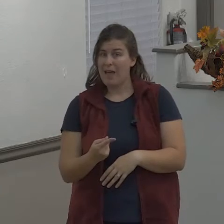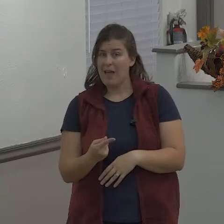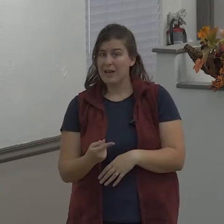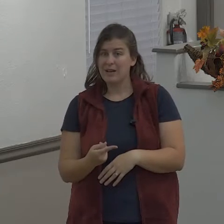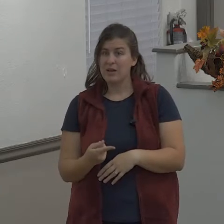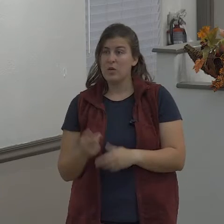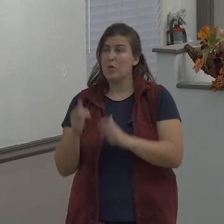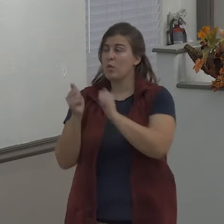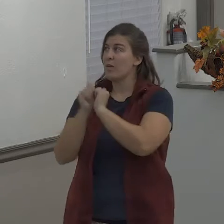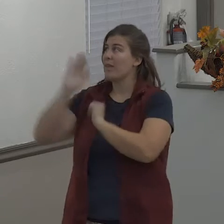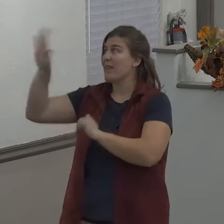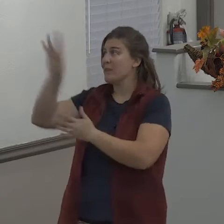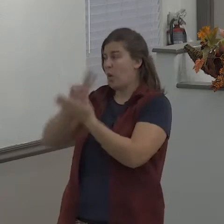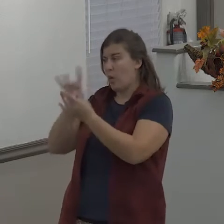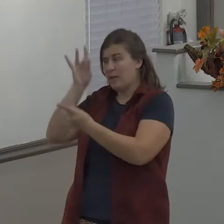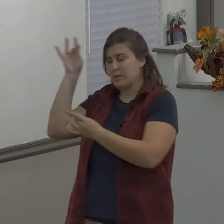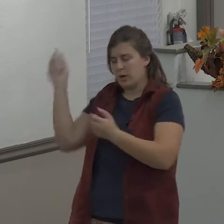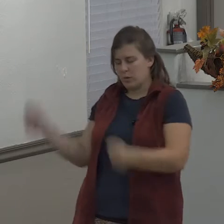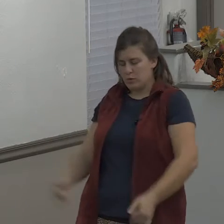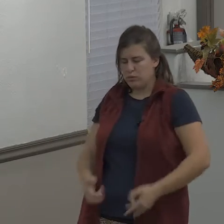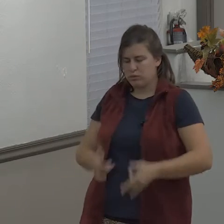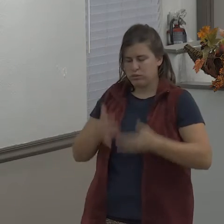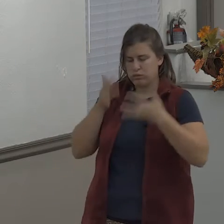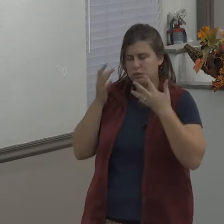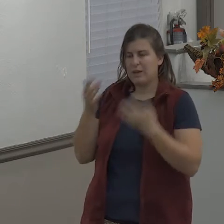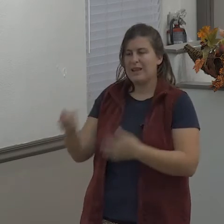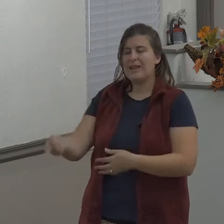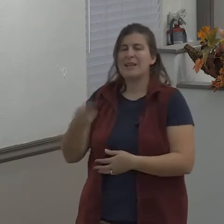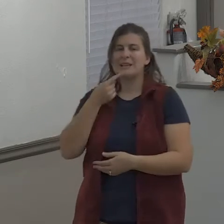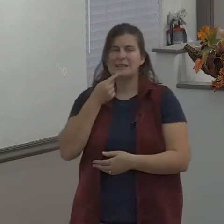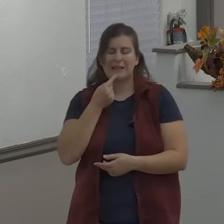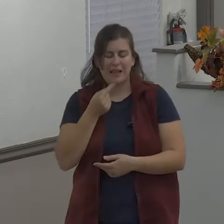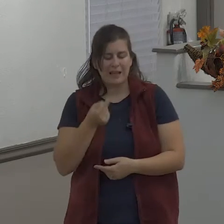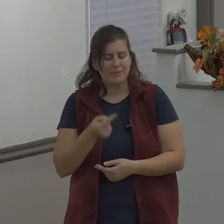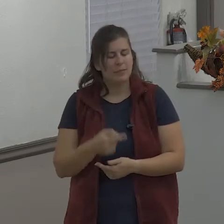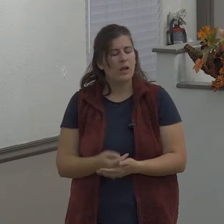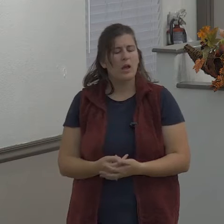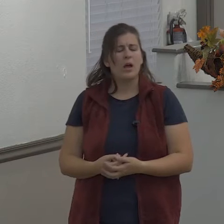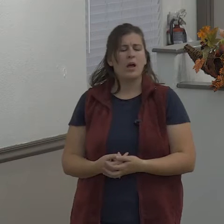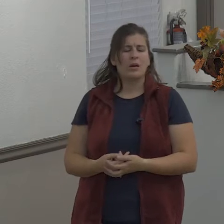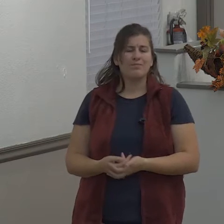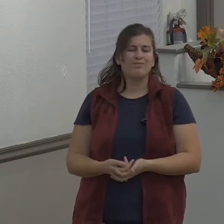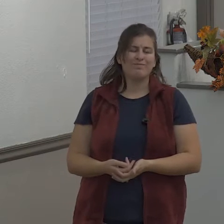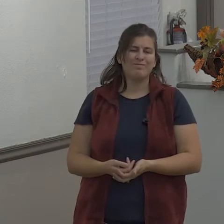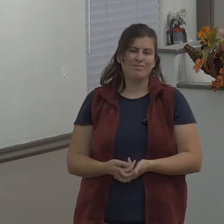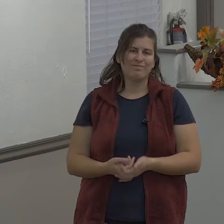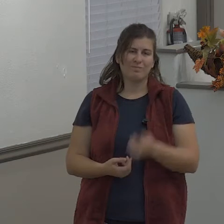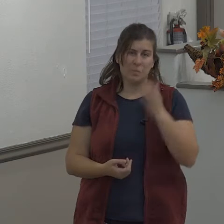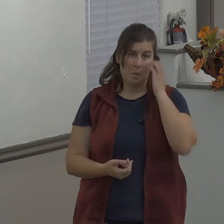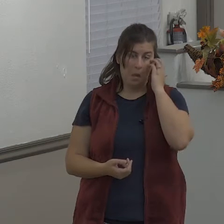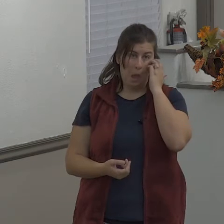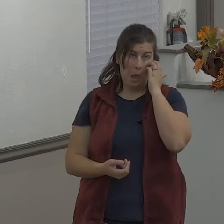predicted, under the inspiration of the Holy Spirit of God, he predicted